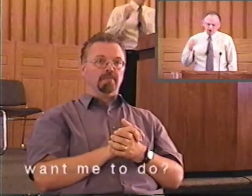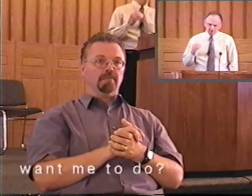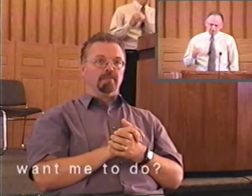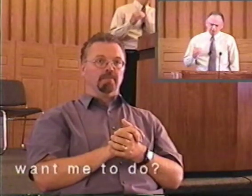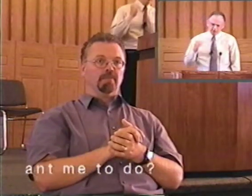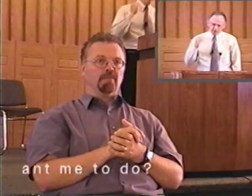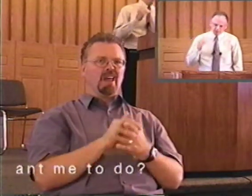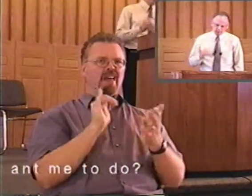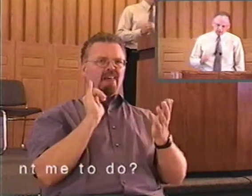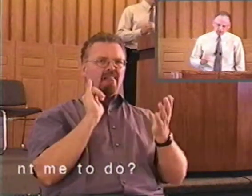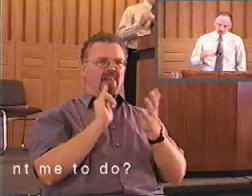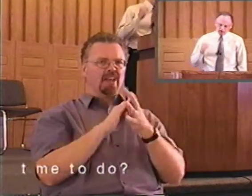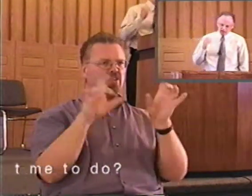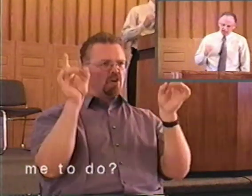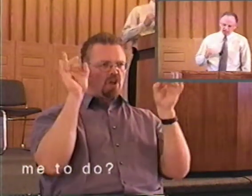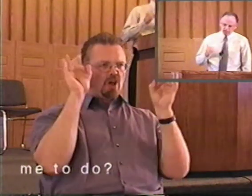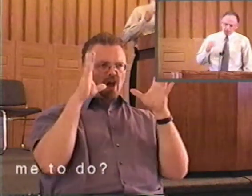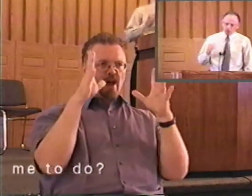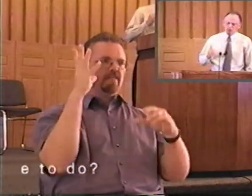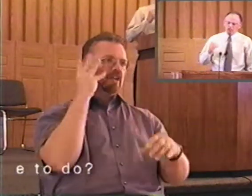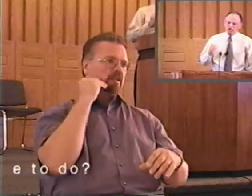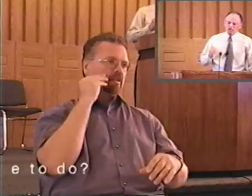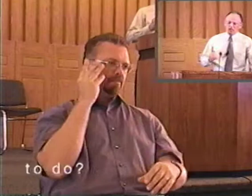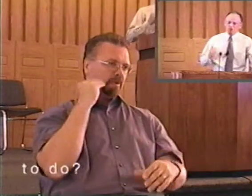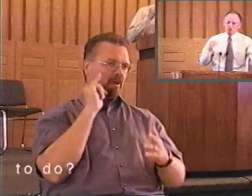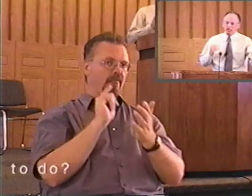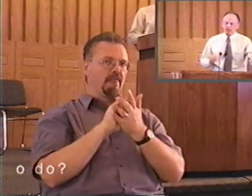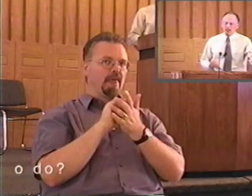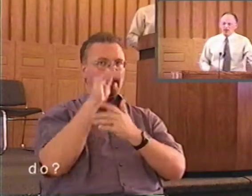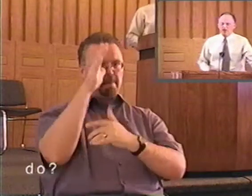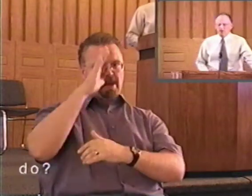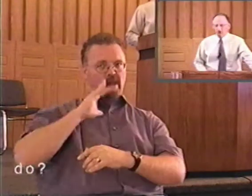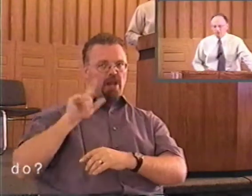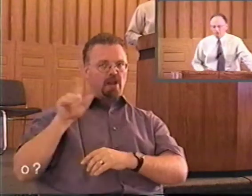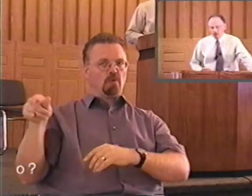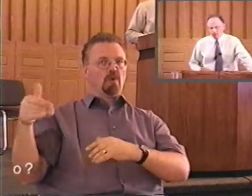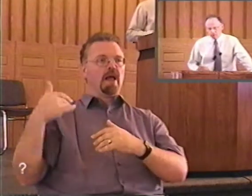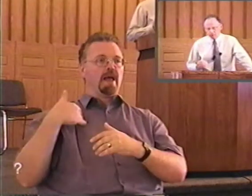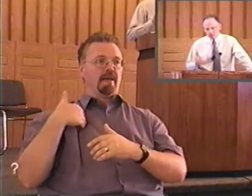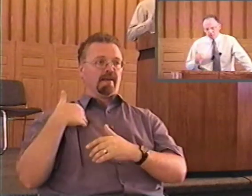What an awful experience that poor man will have